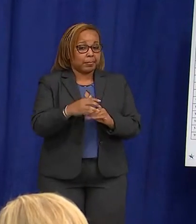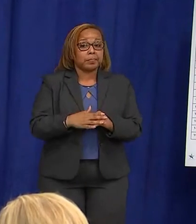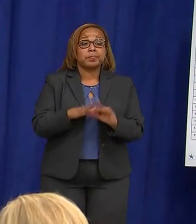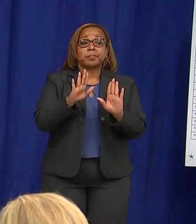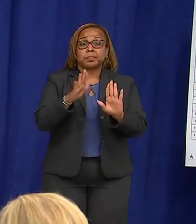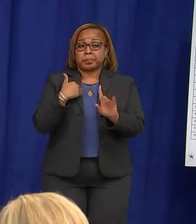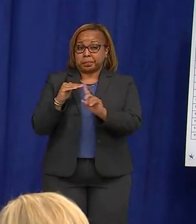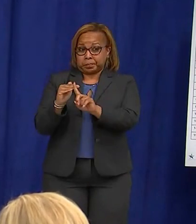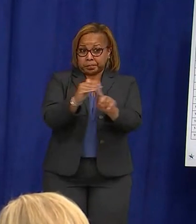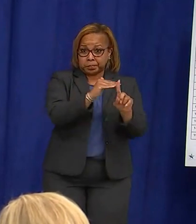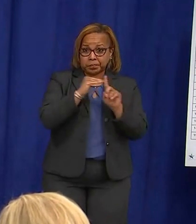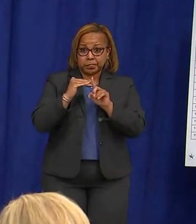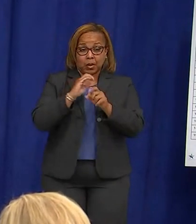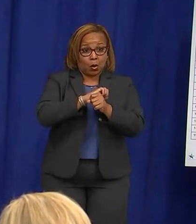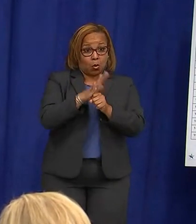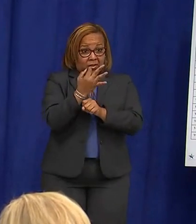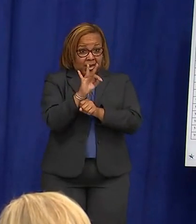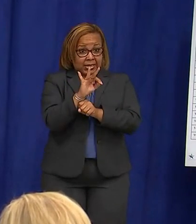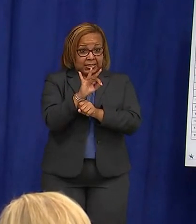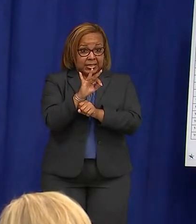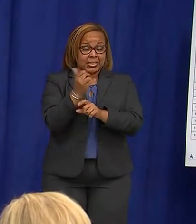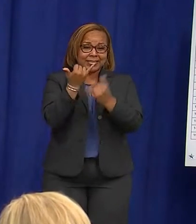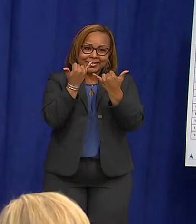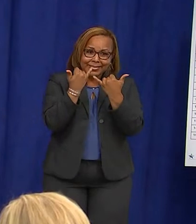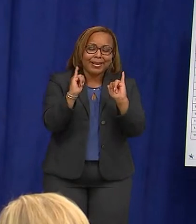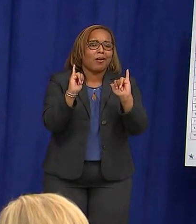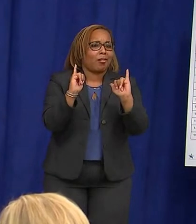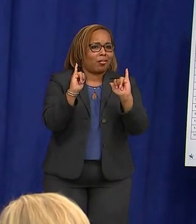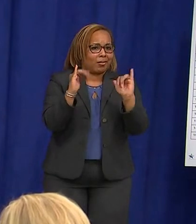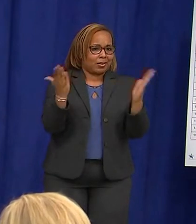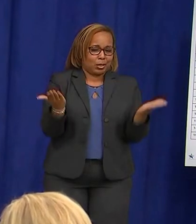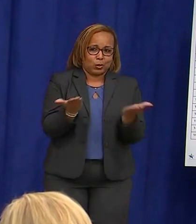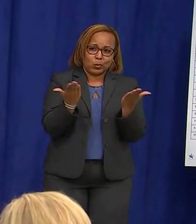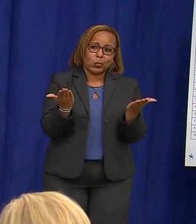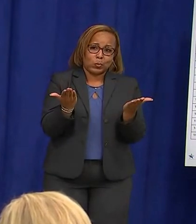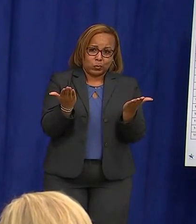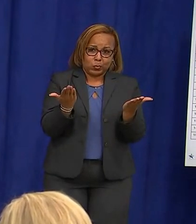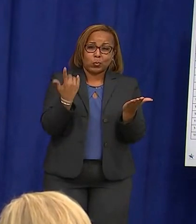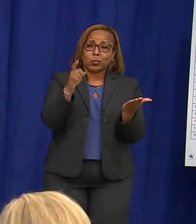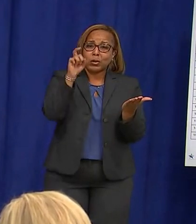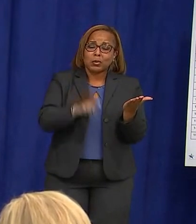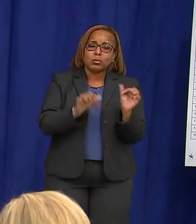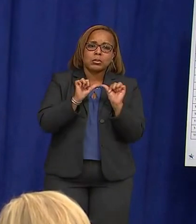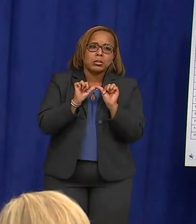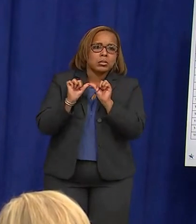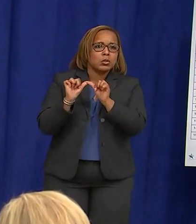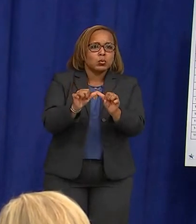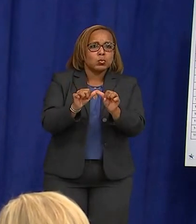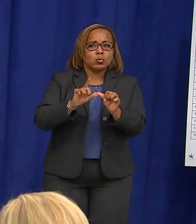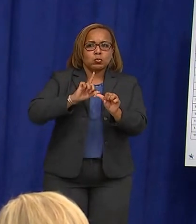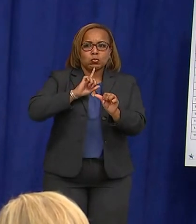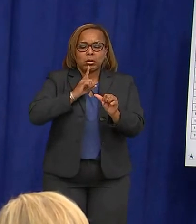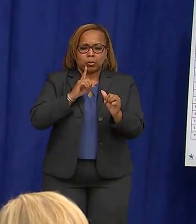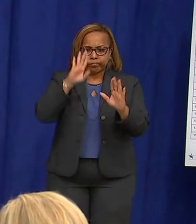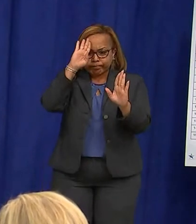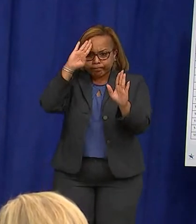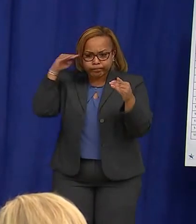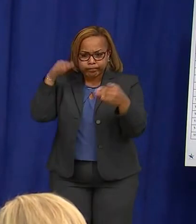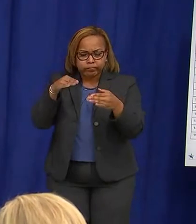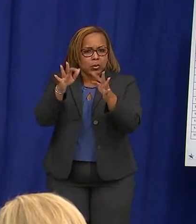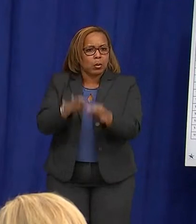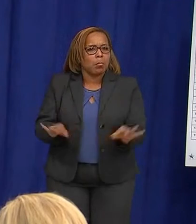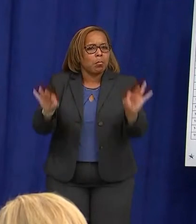want to remind folks, COVID-19 is still here. We need to continue leaning into